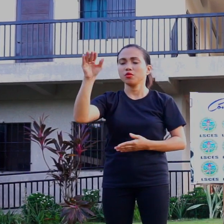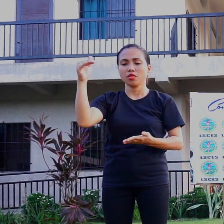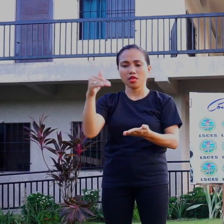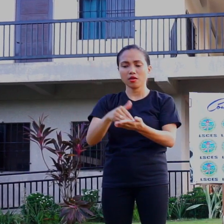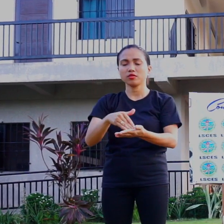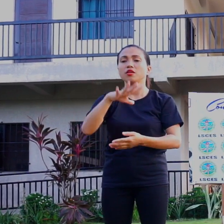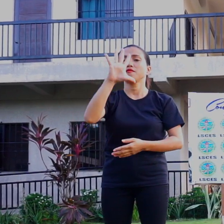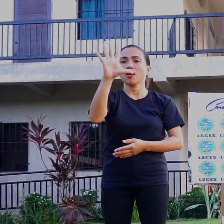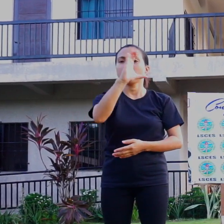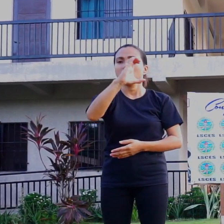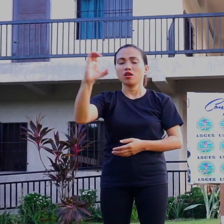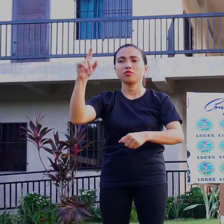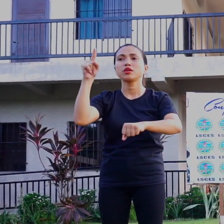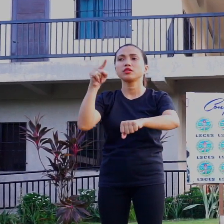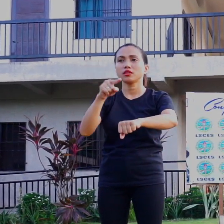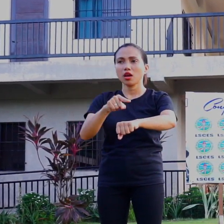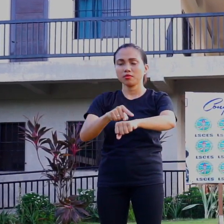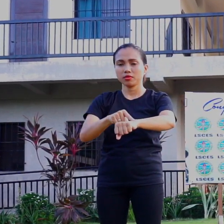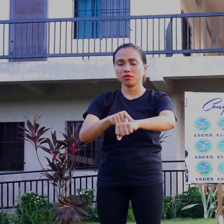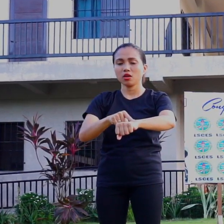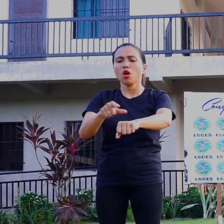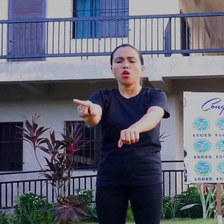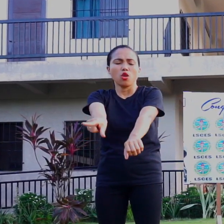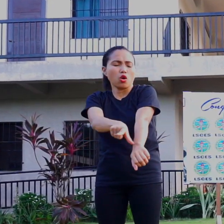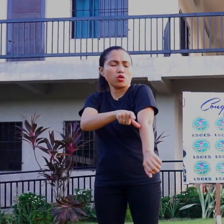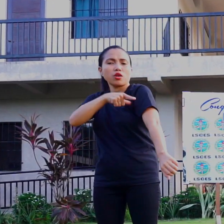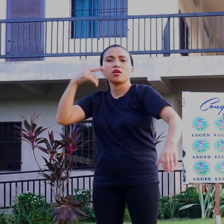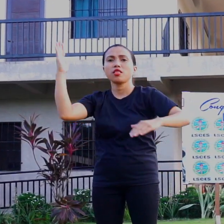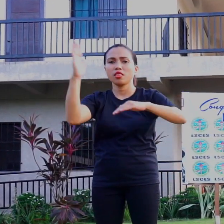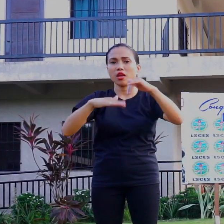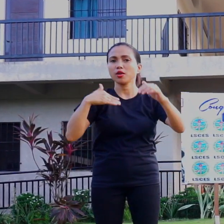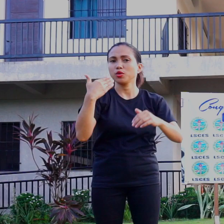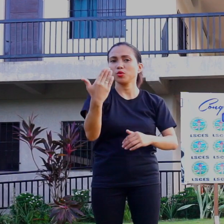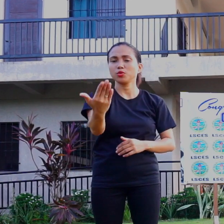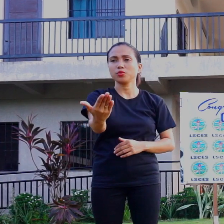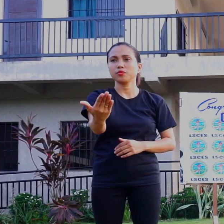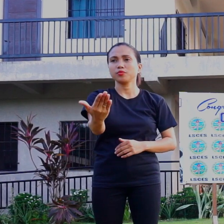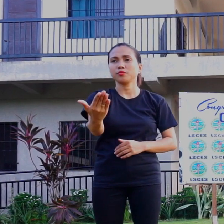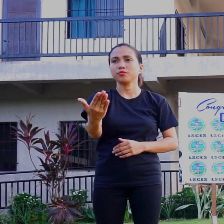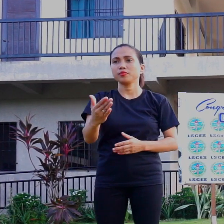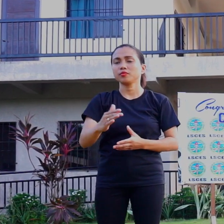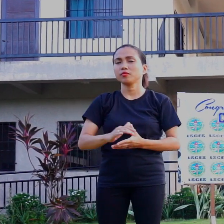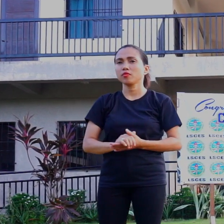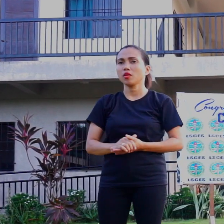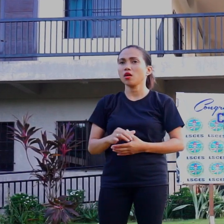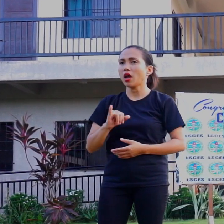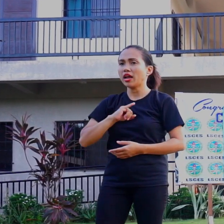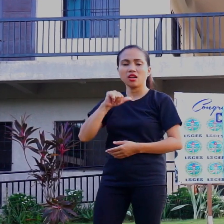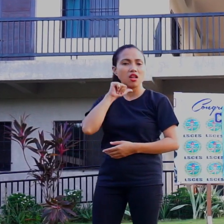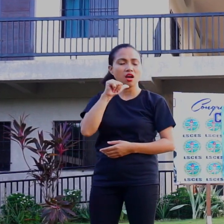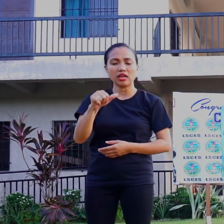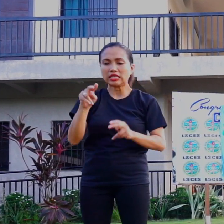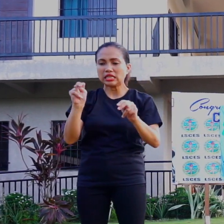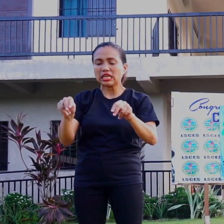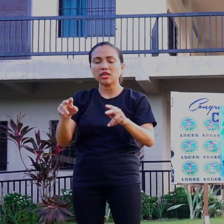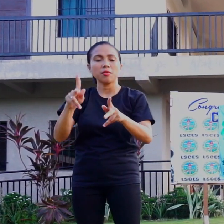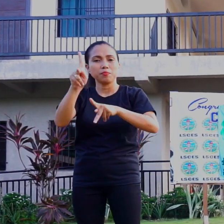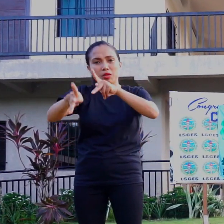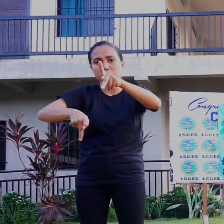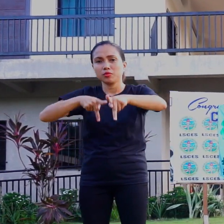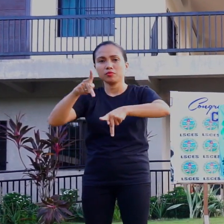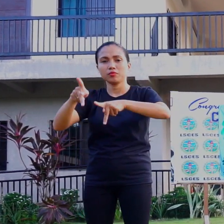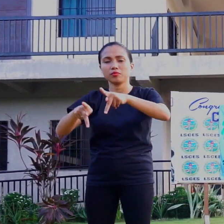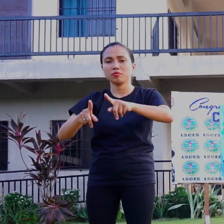,500 times longer. Than you. I don't really need